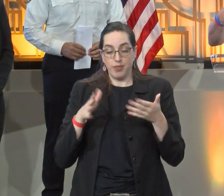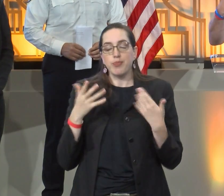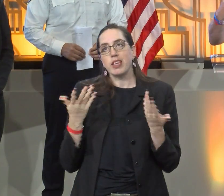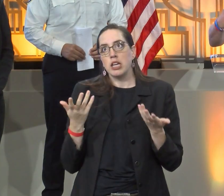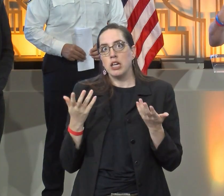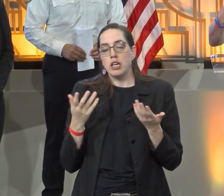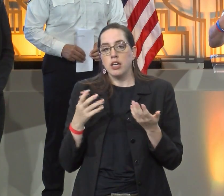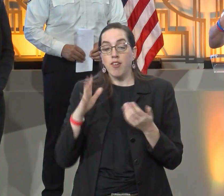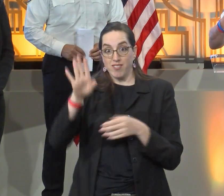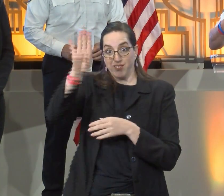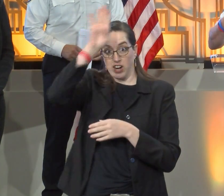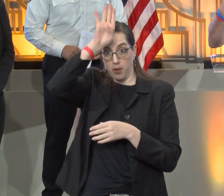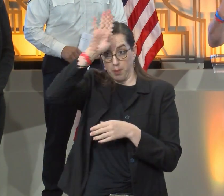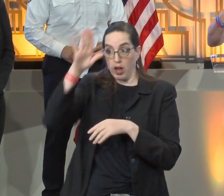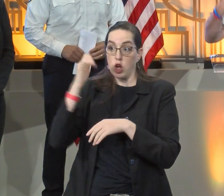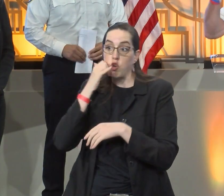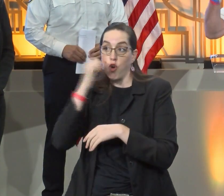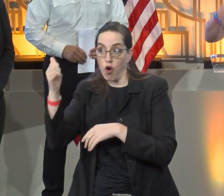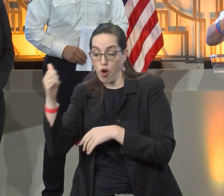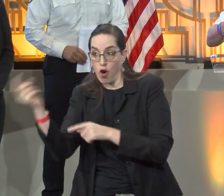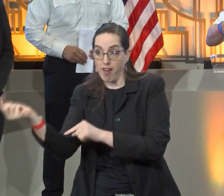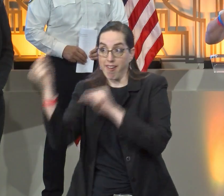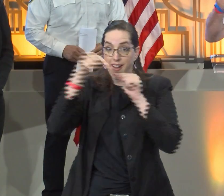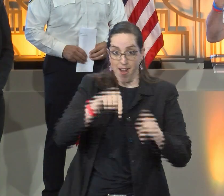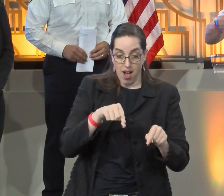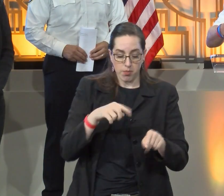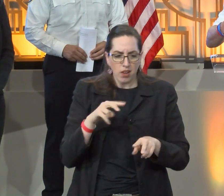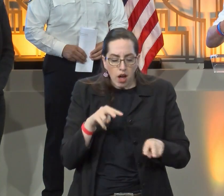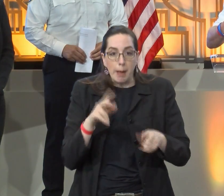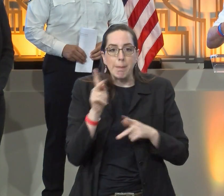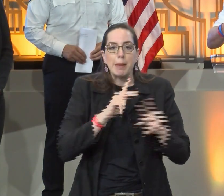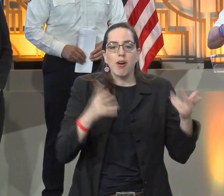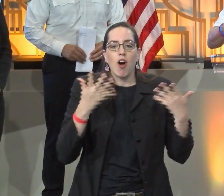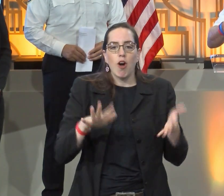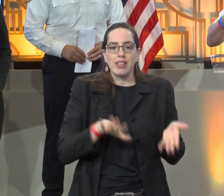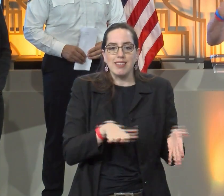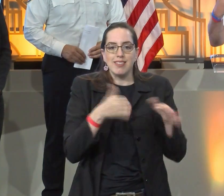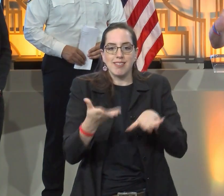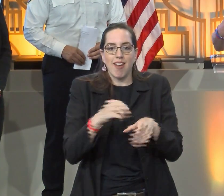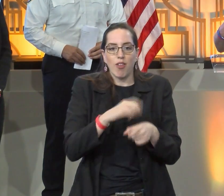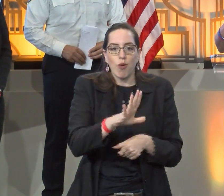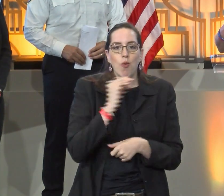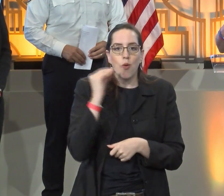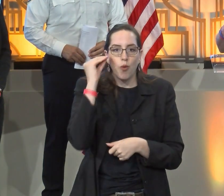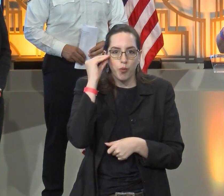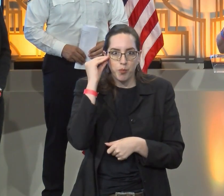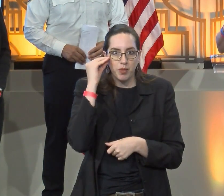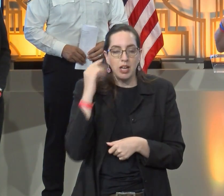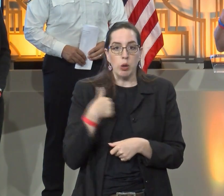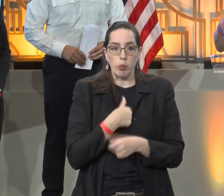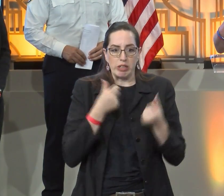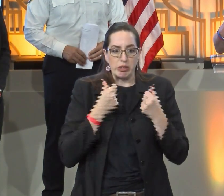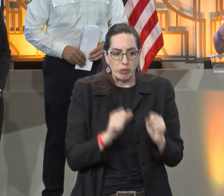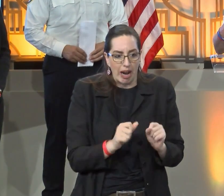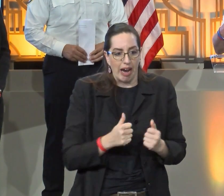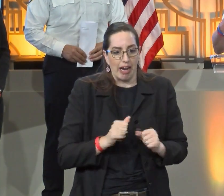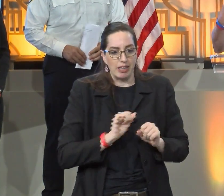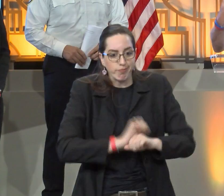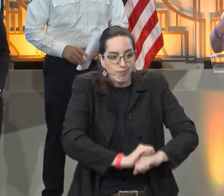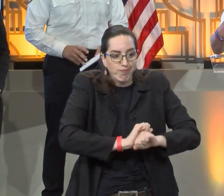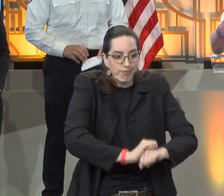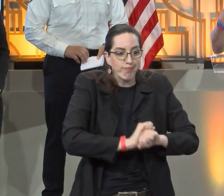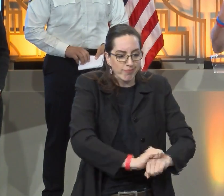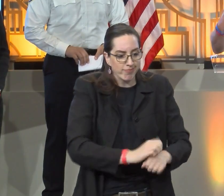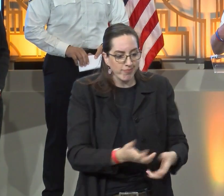by virtue of the fact the fire department is being called, these are people who are dying at home. And then in many of these cases, we're trying to resuscitate them. And in many cases, they